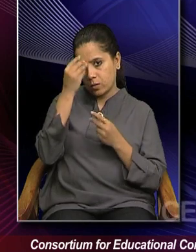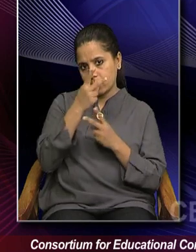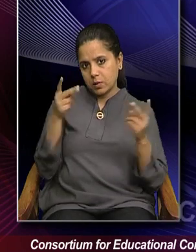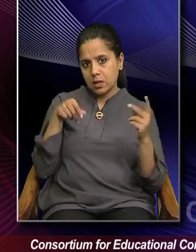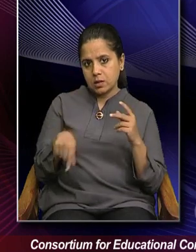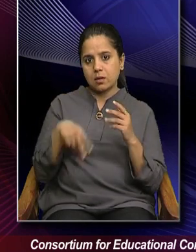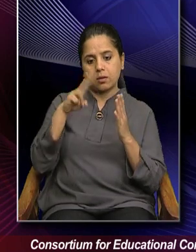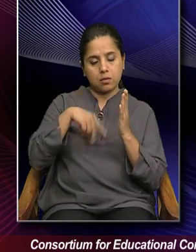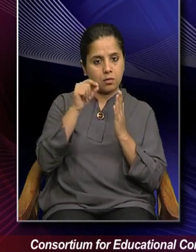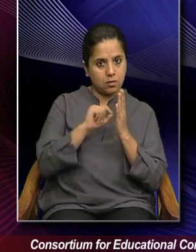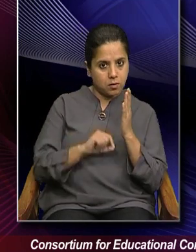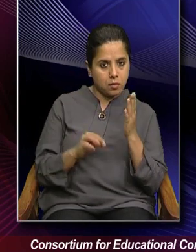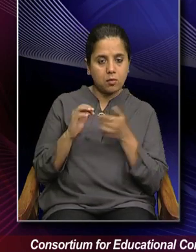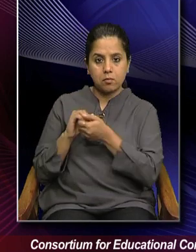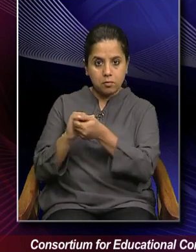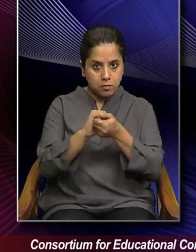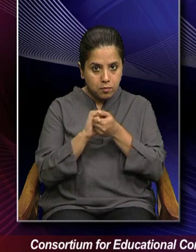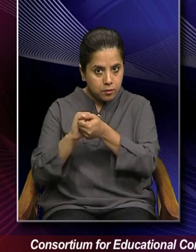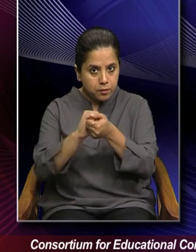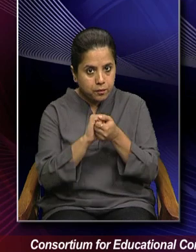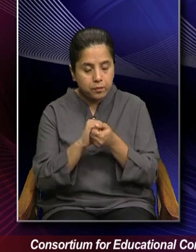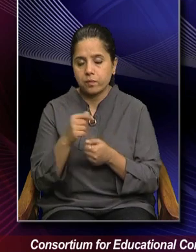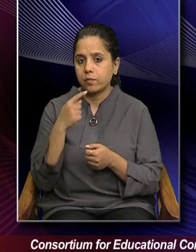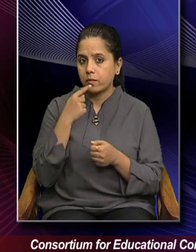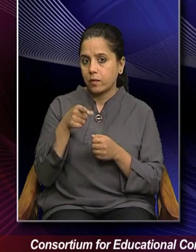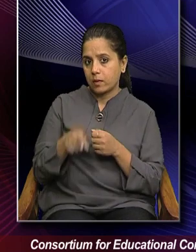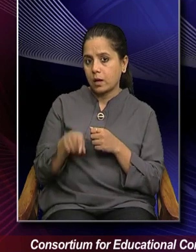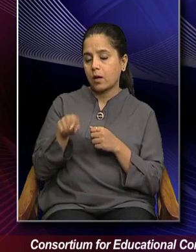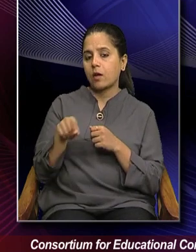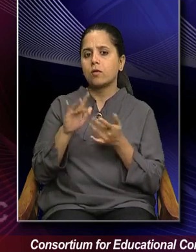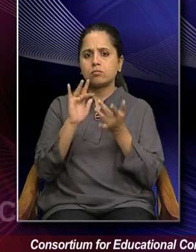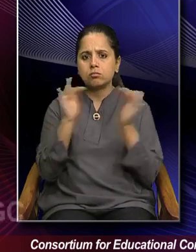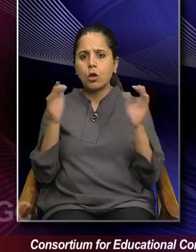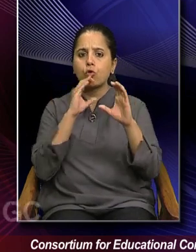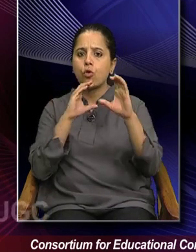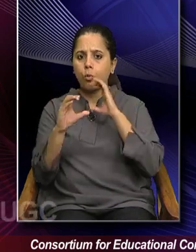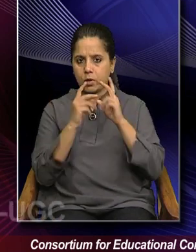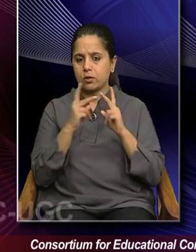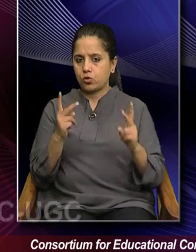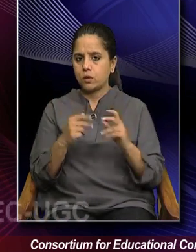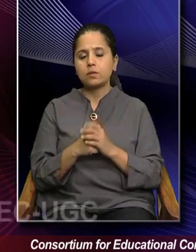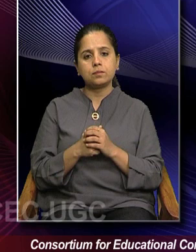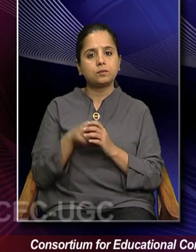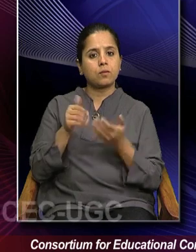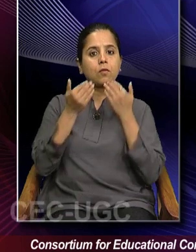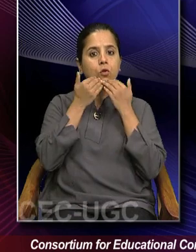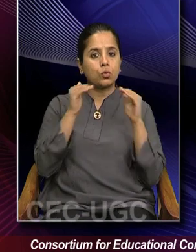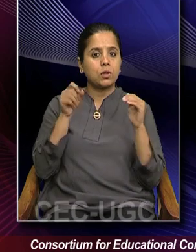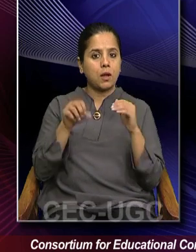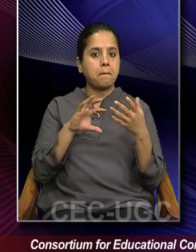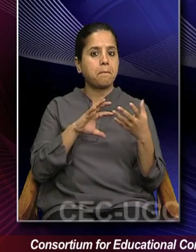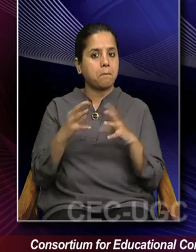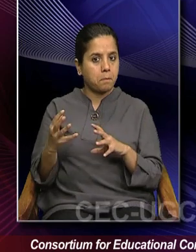literacy, collaboration, and virtual communication. The students